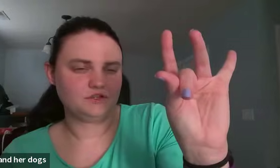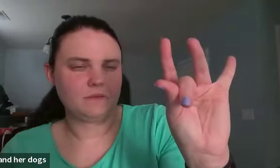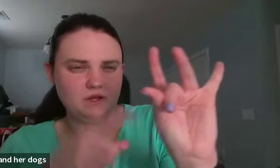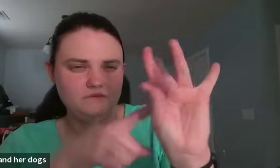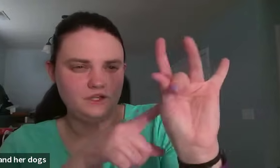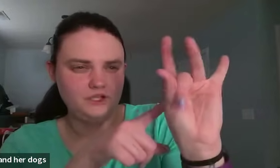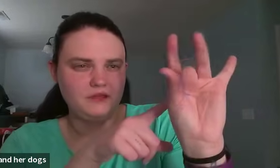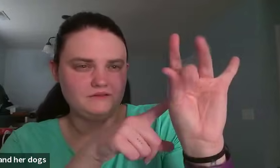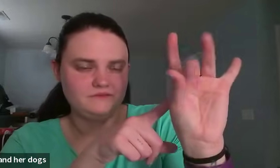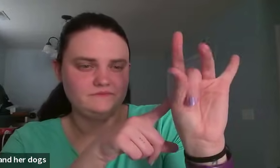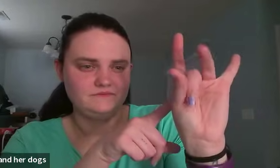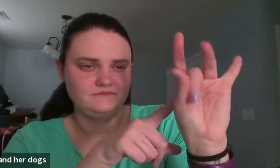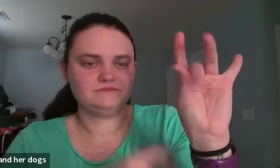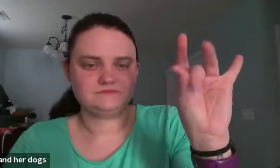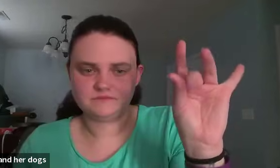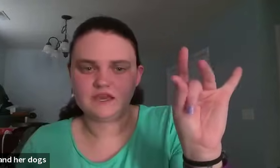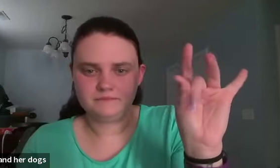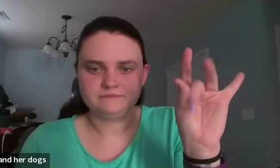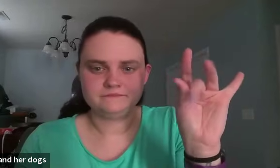So that middle finger you bounce. Okay?